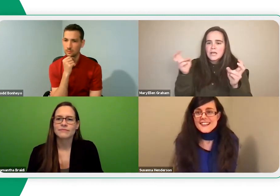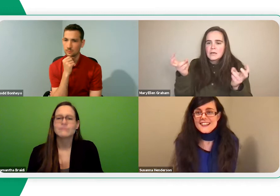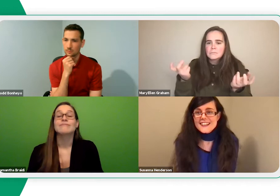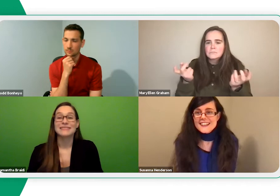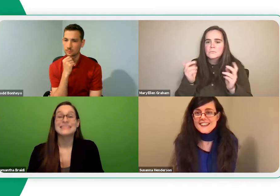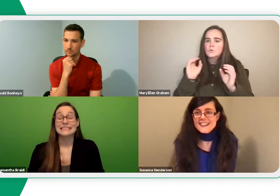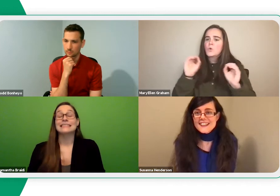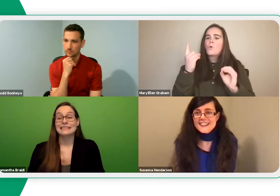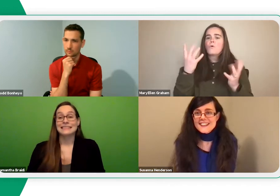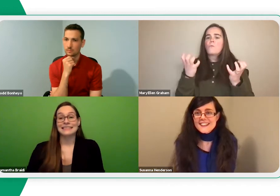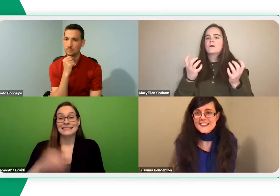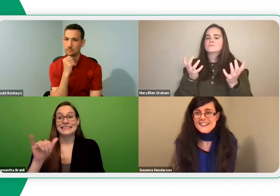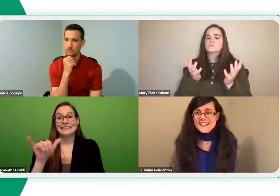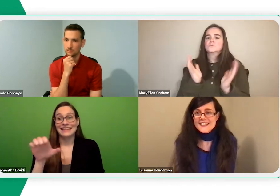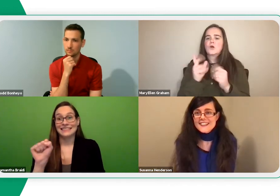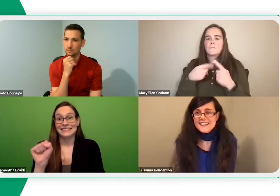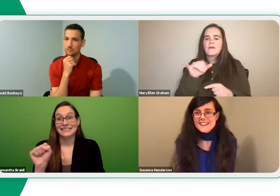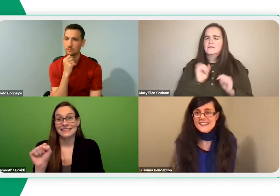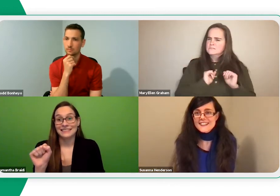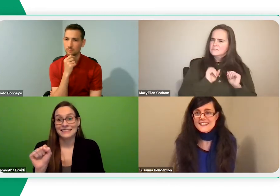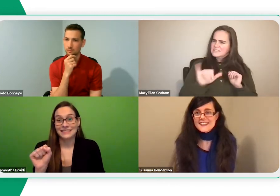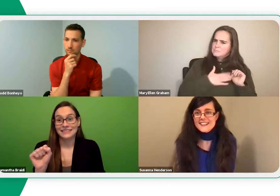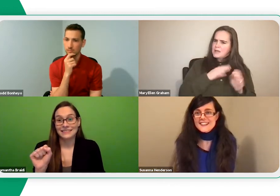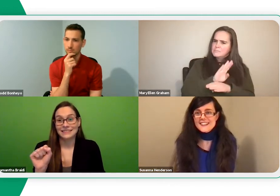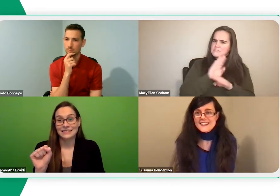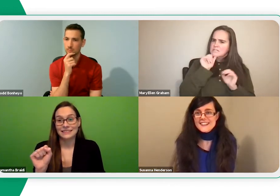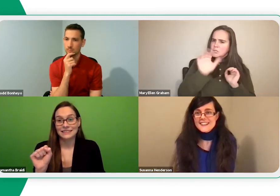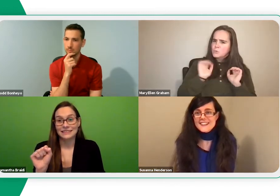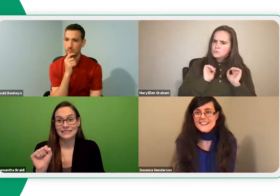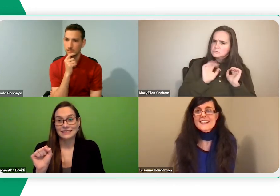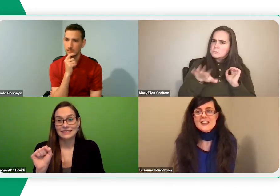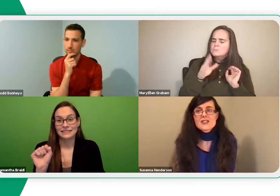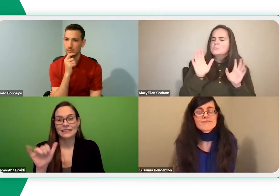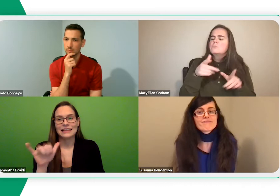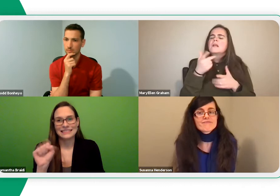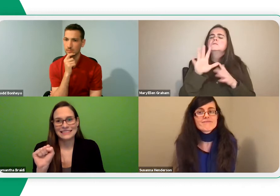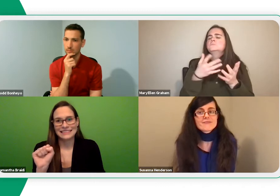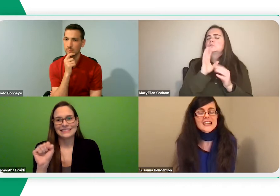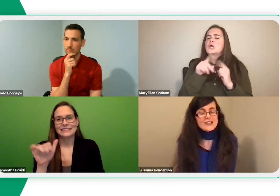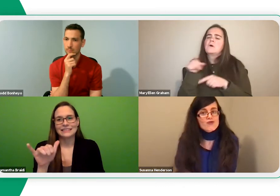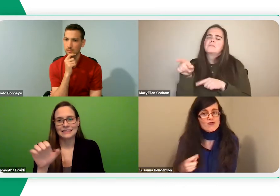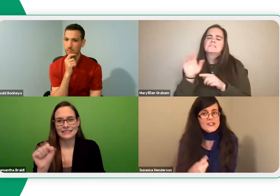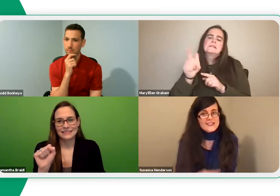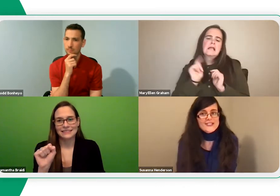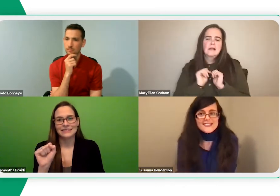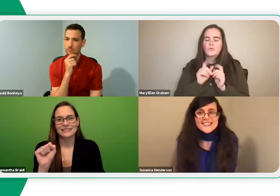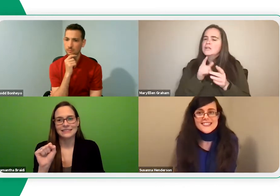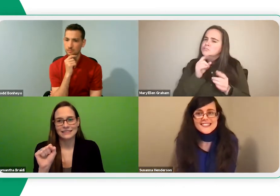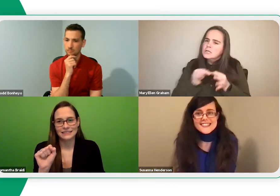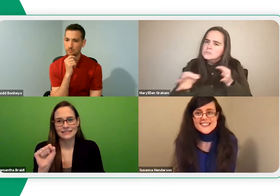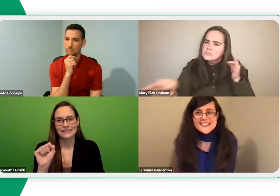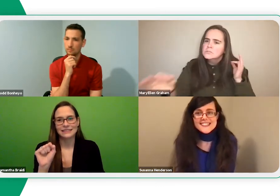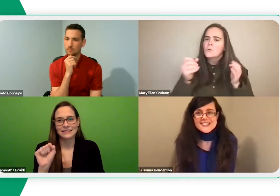And this is Mary Ellen. Do you think that personal finance is a taboo subject and people don't want to talk about it? Perhaps because they